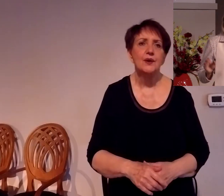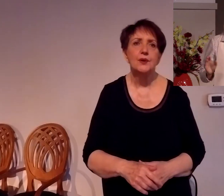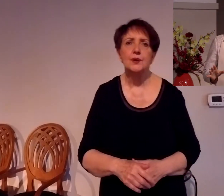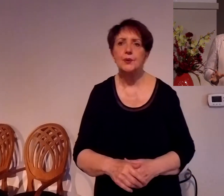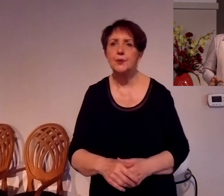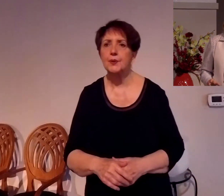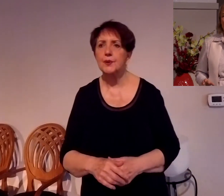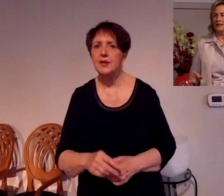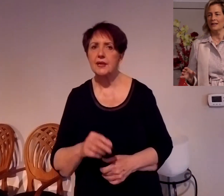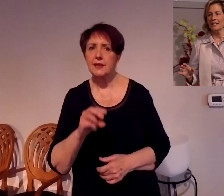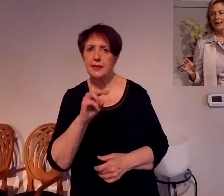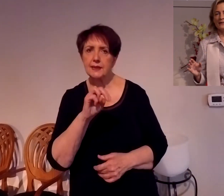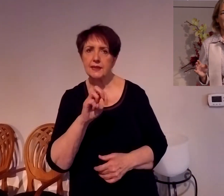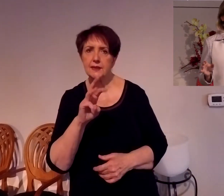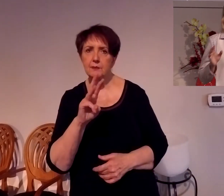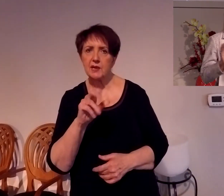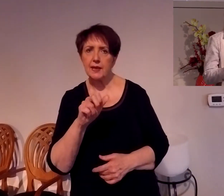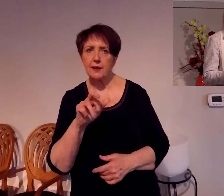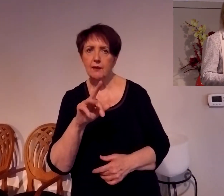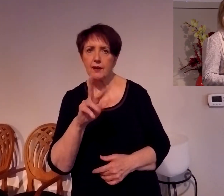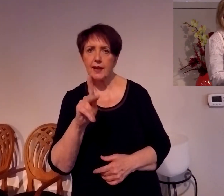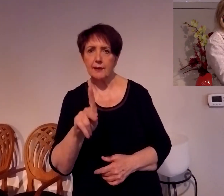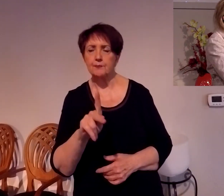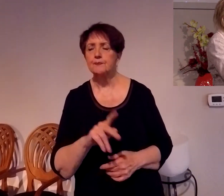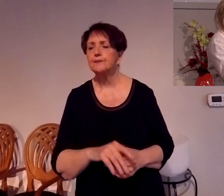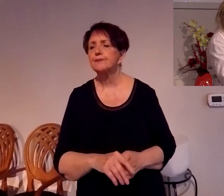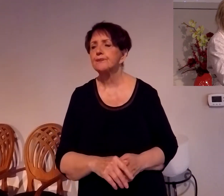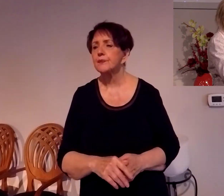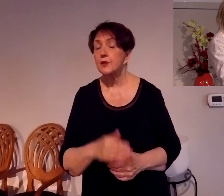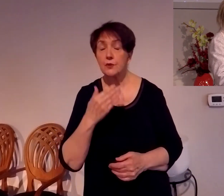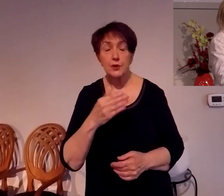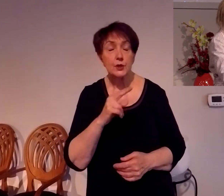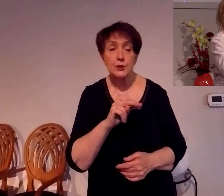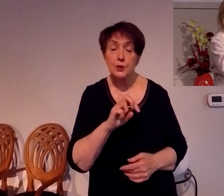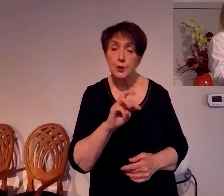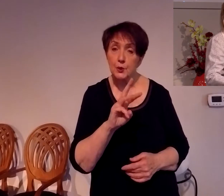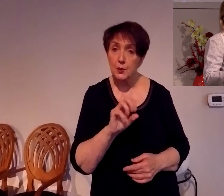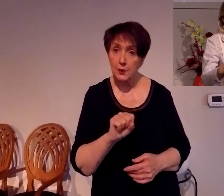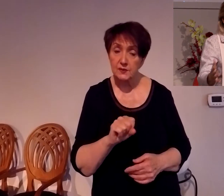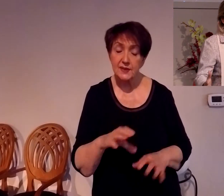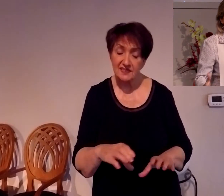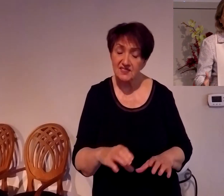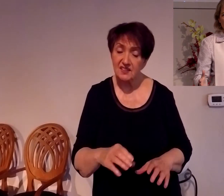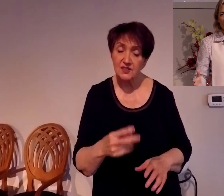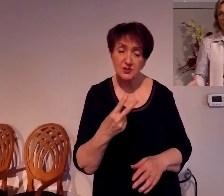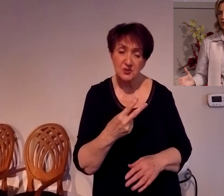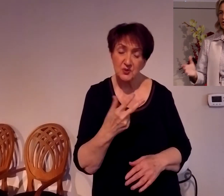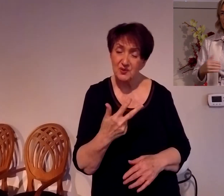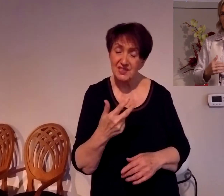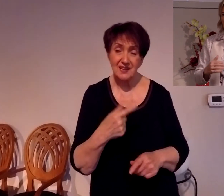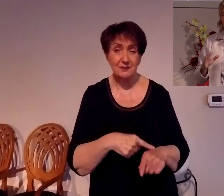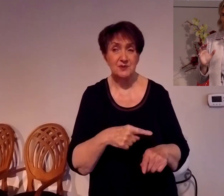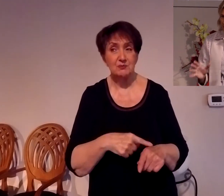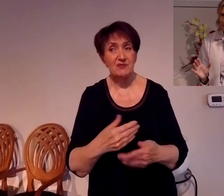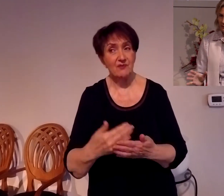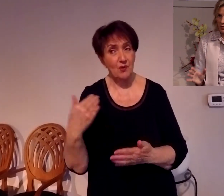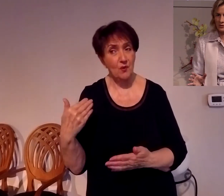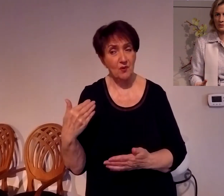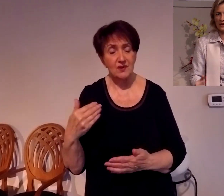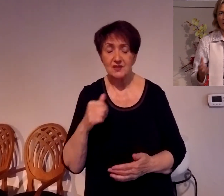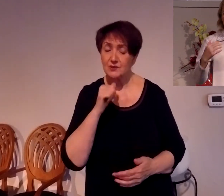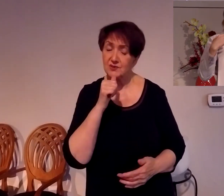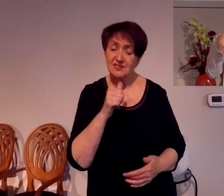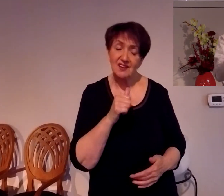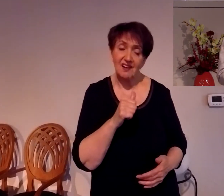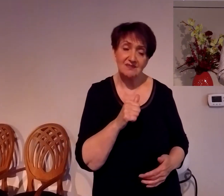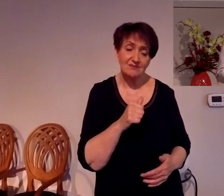Newark, 4 a.m. Now, the good news is that I had done this route at least 2 or 3 times before, so it wasn't that foreign